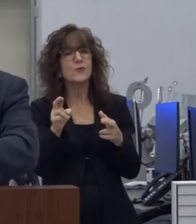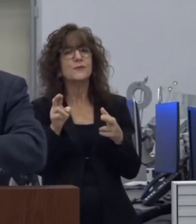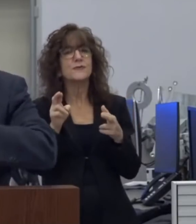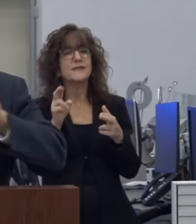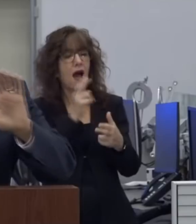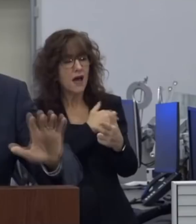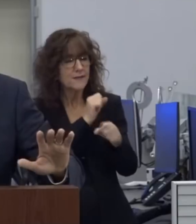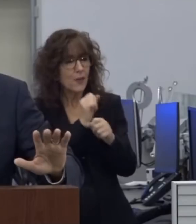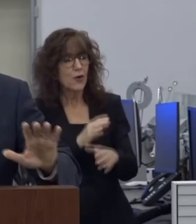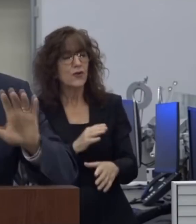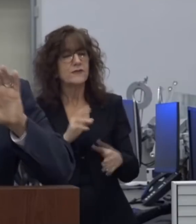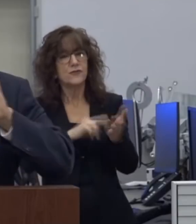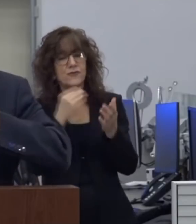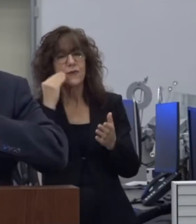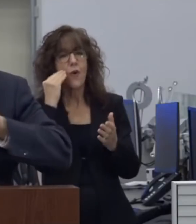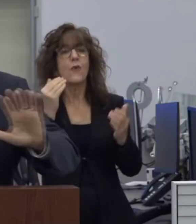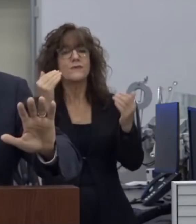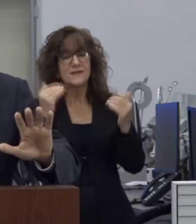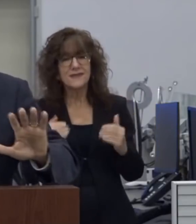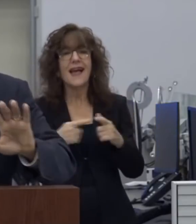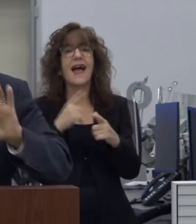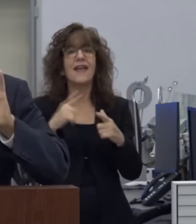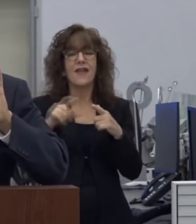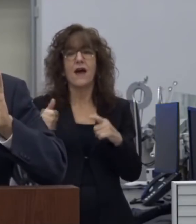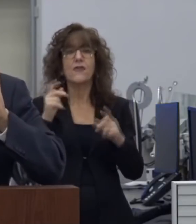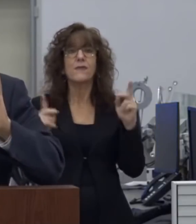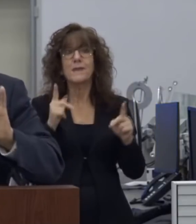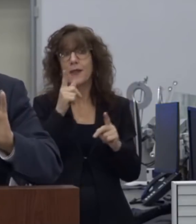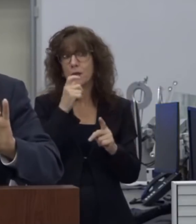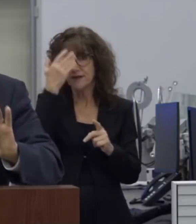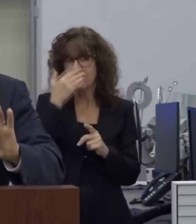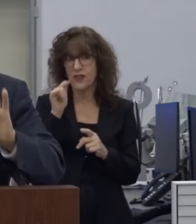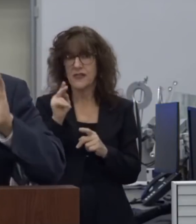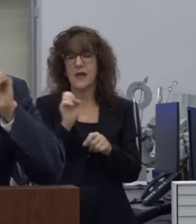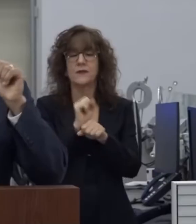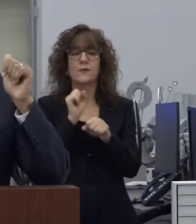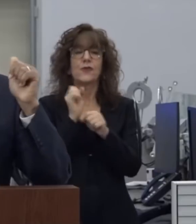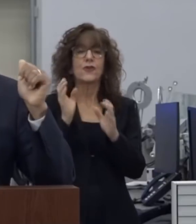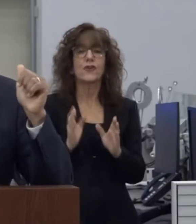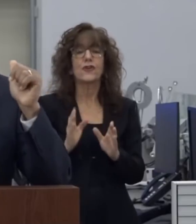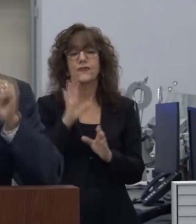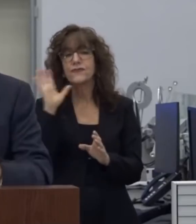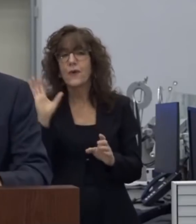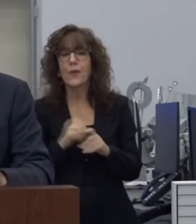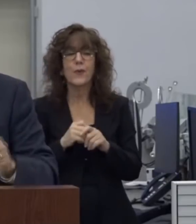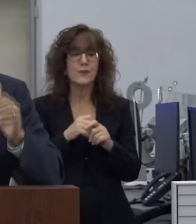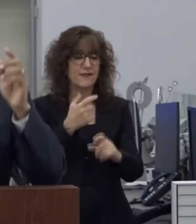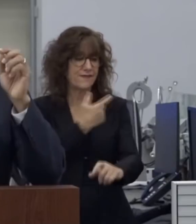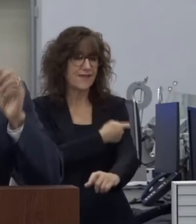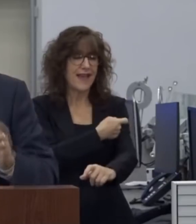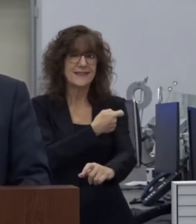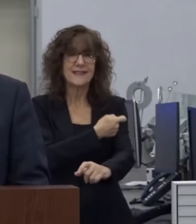homes. Then everybody else who's a frontline worker, which includes